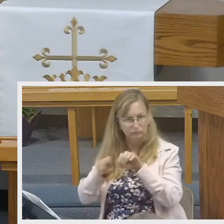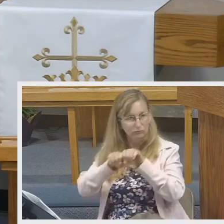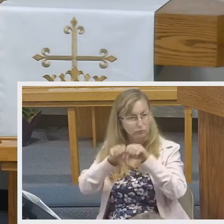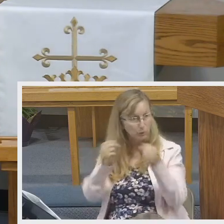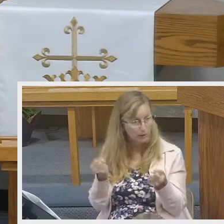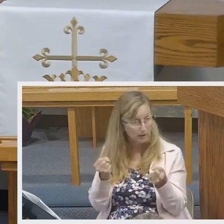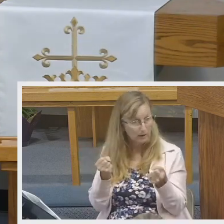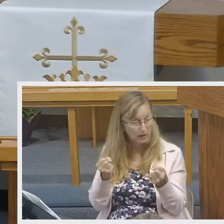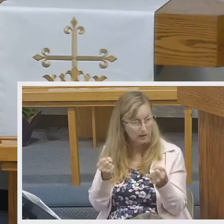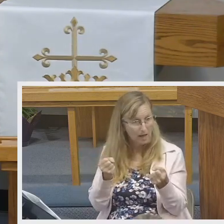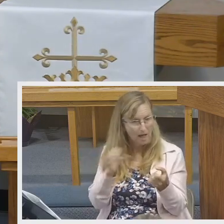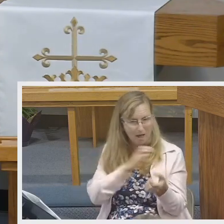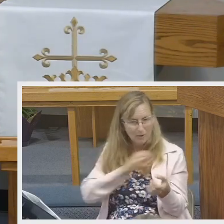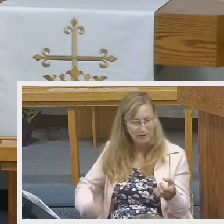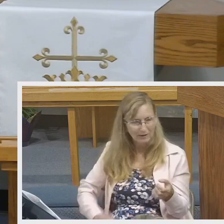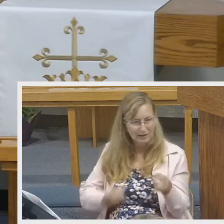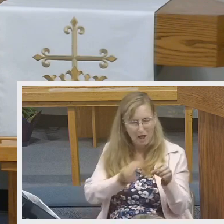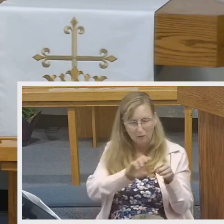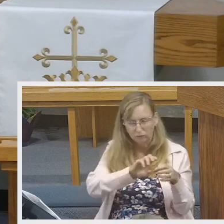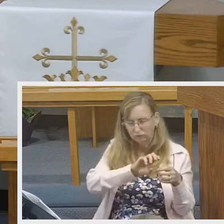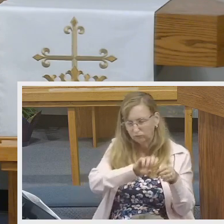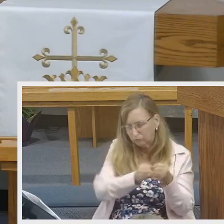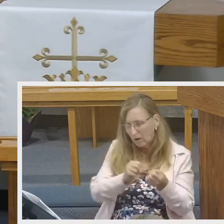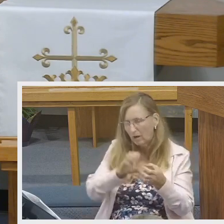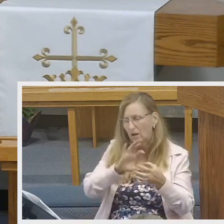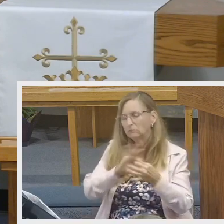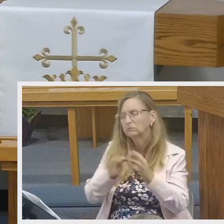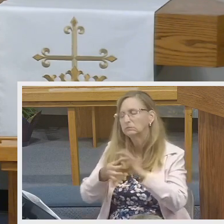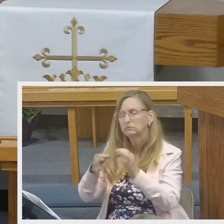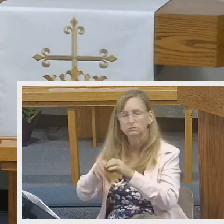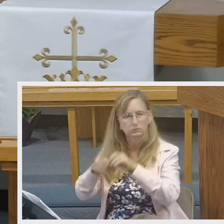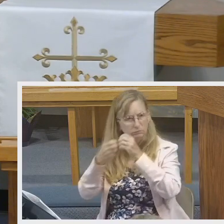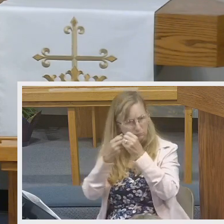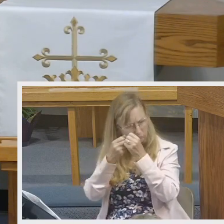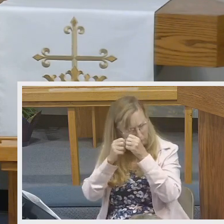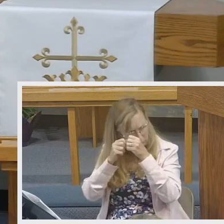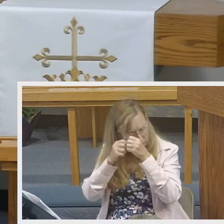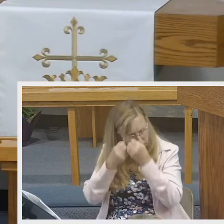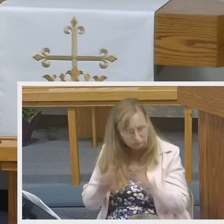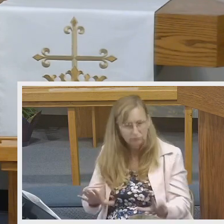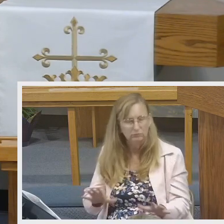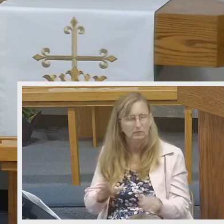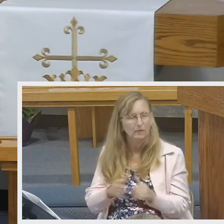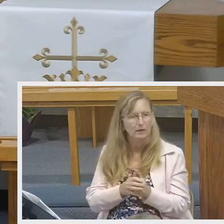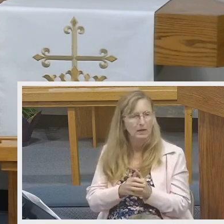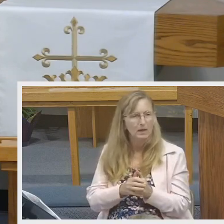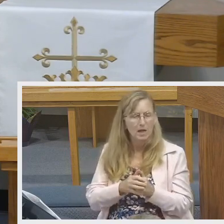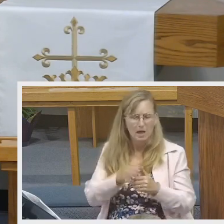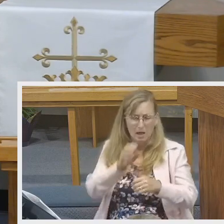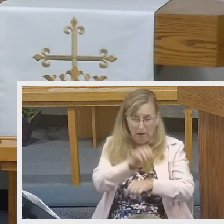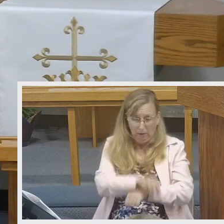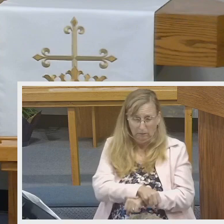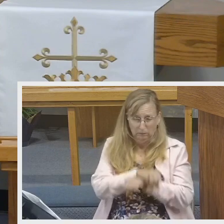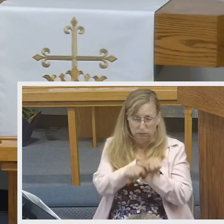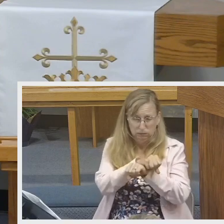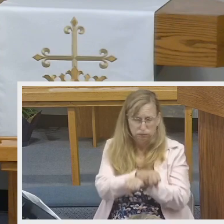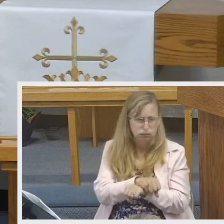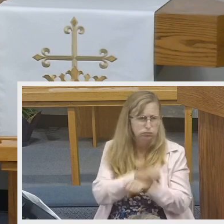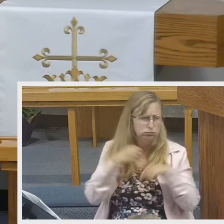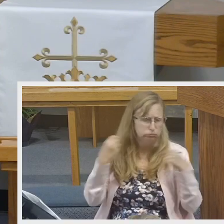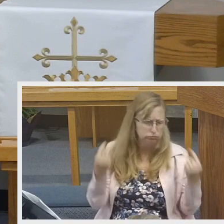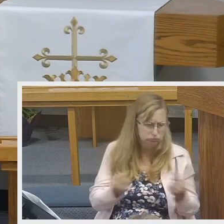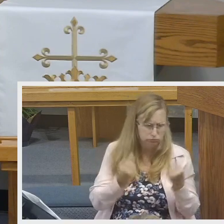Christ has broken that chain of death that held all mankind, that chain of sin and